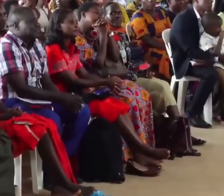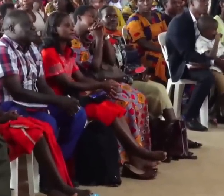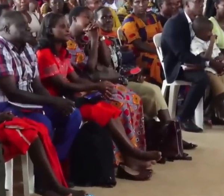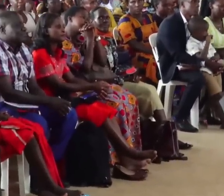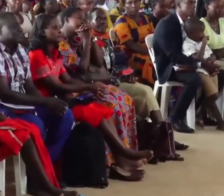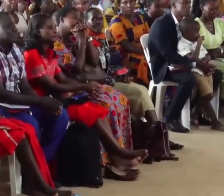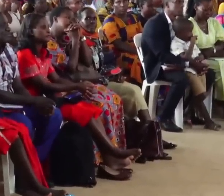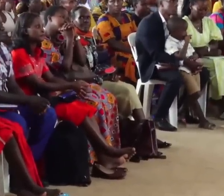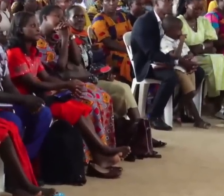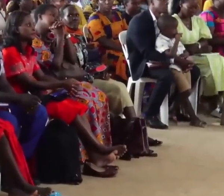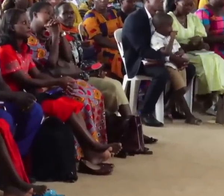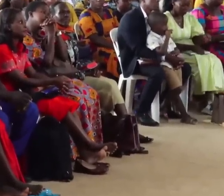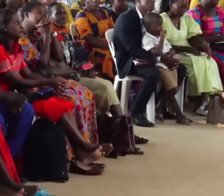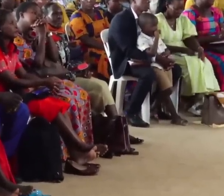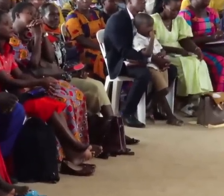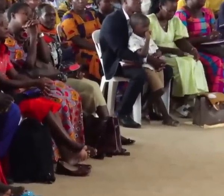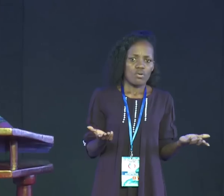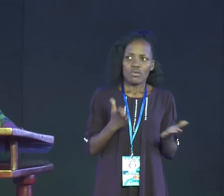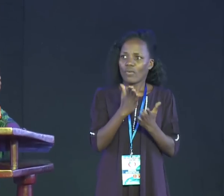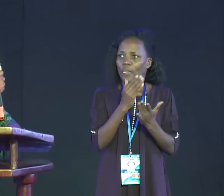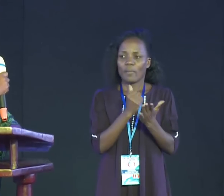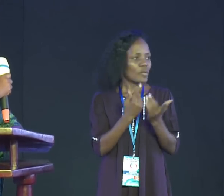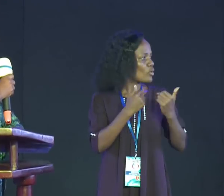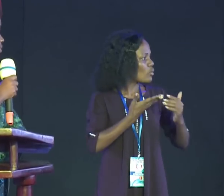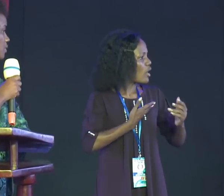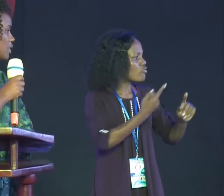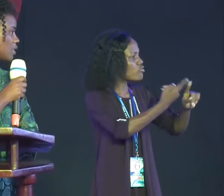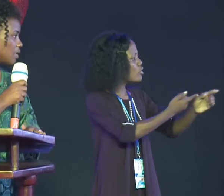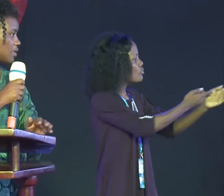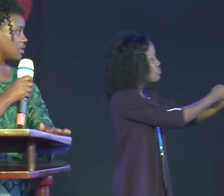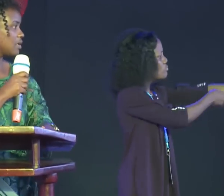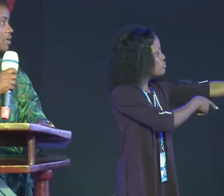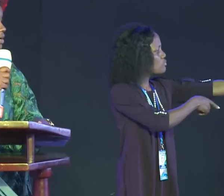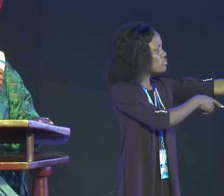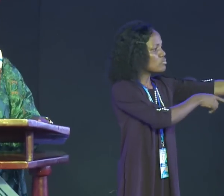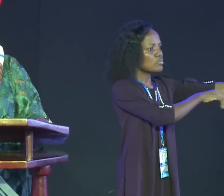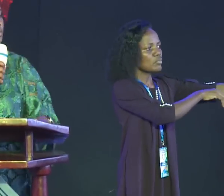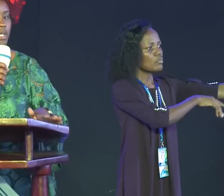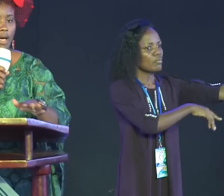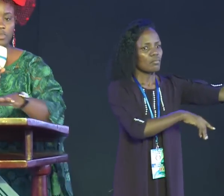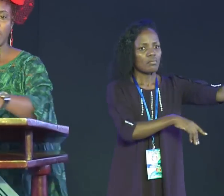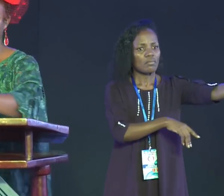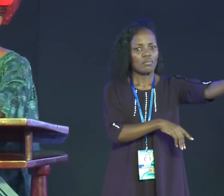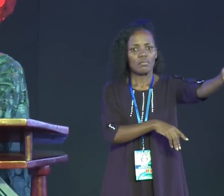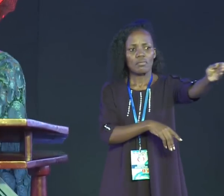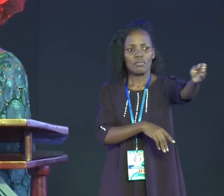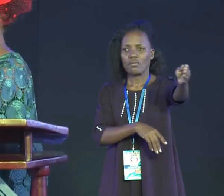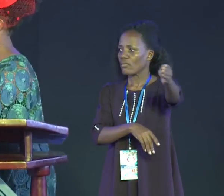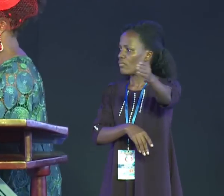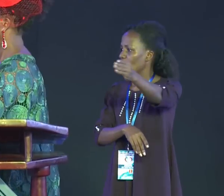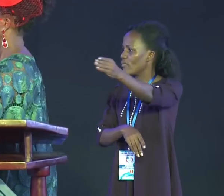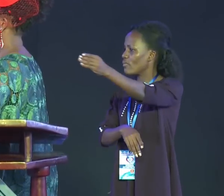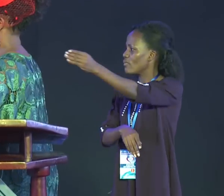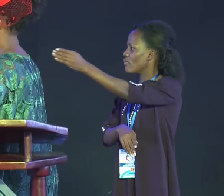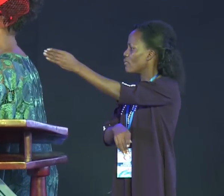to really balance you up. Kubanga tuyina okuva eno. We have from this side. Netutambula. And then